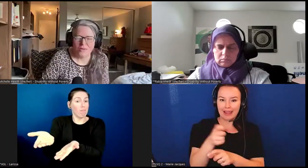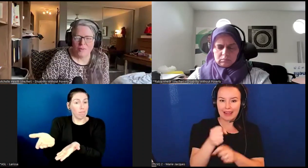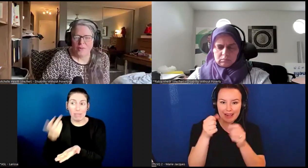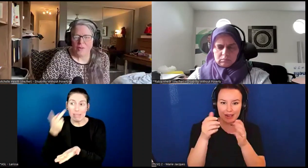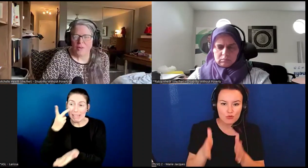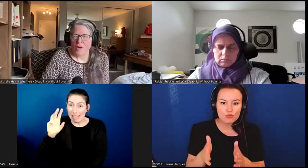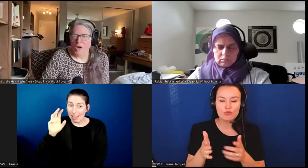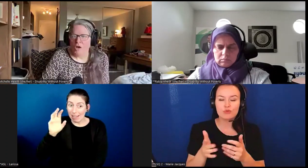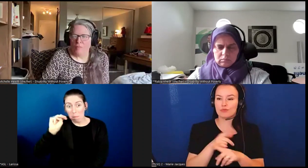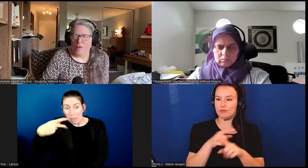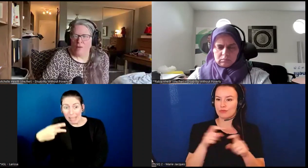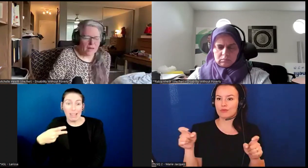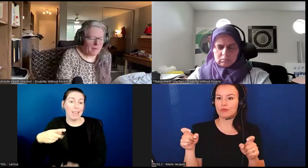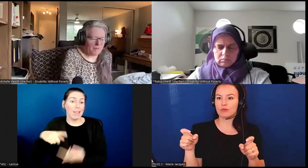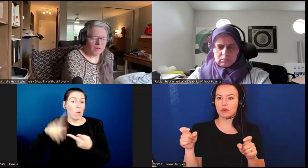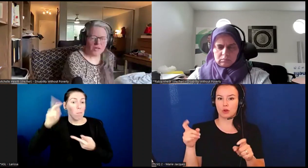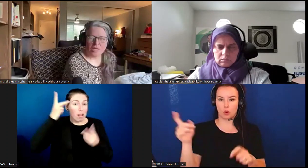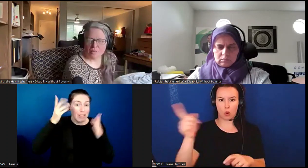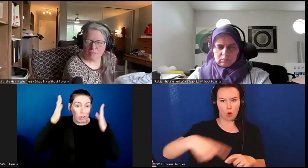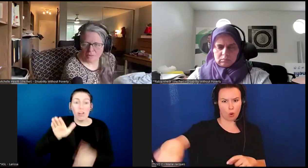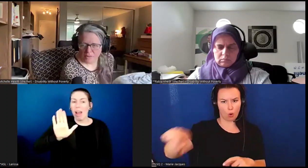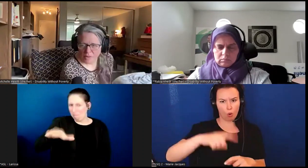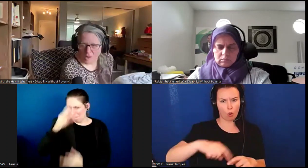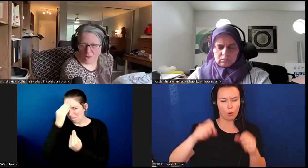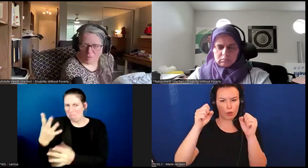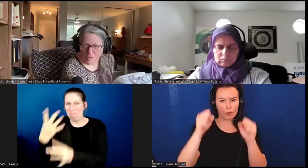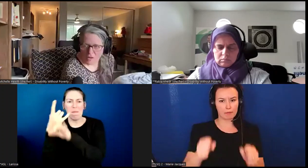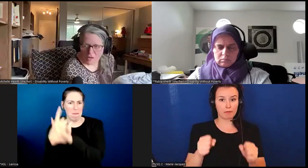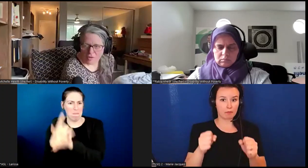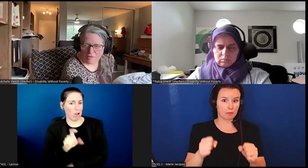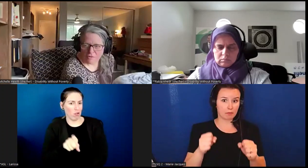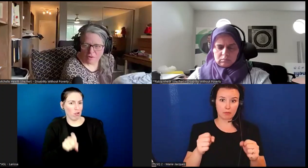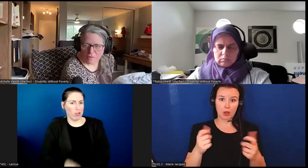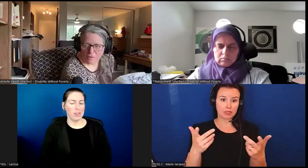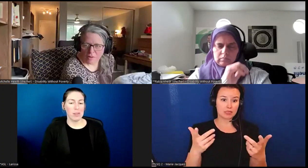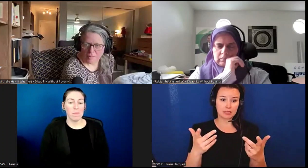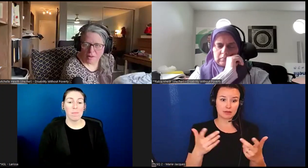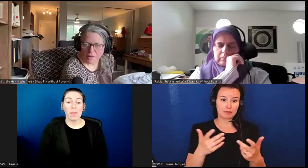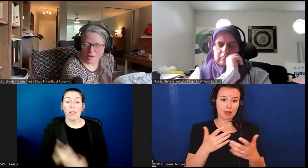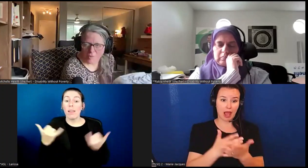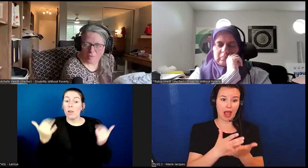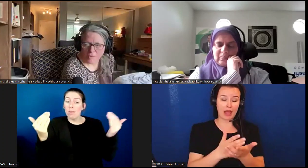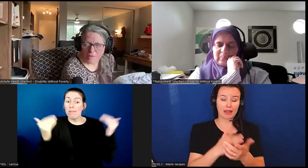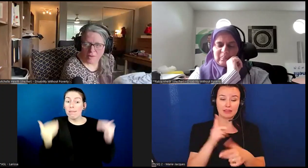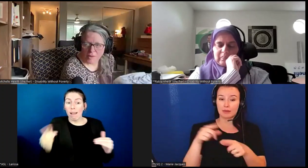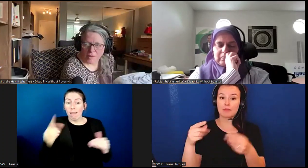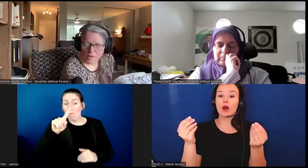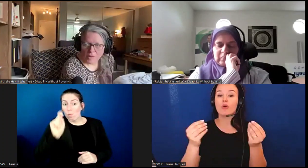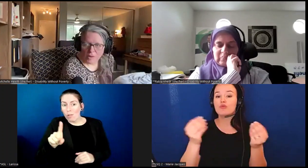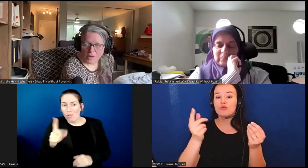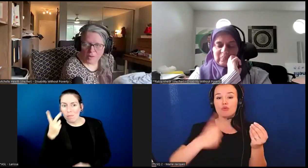you. Okay, I'm going to keep looking for